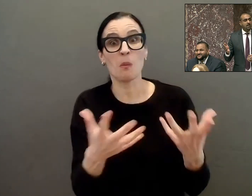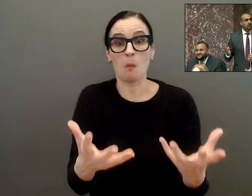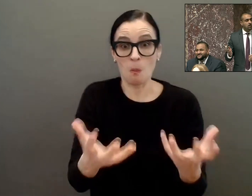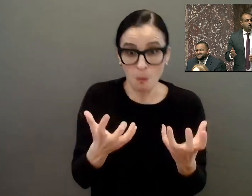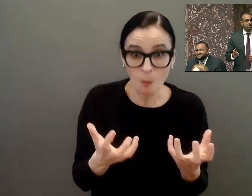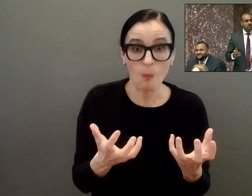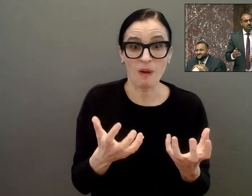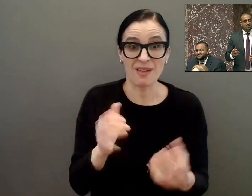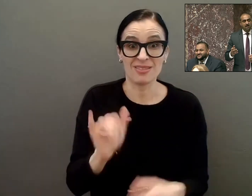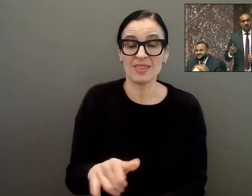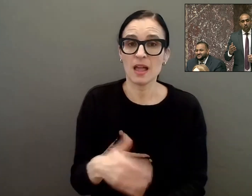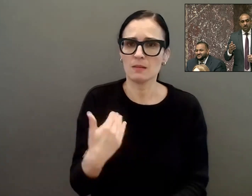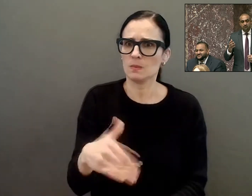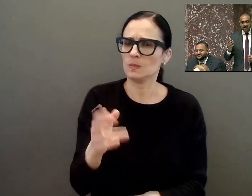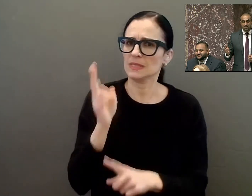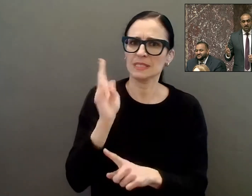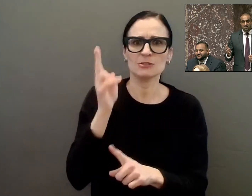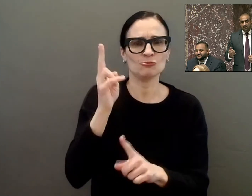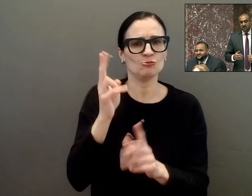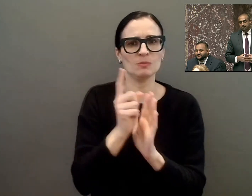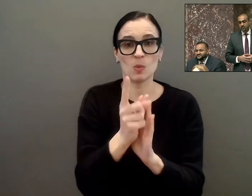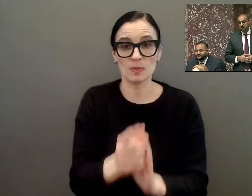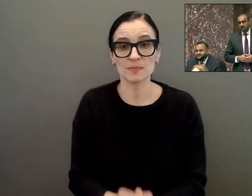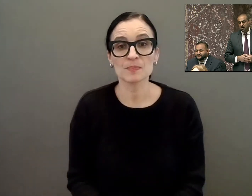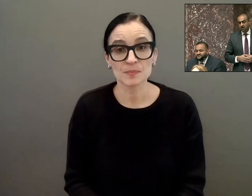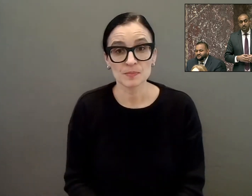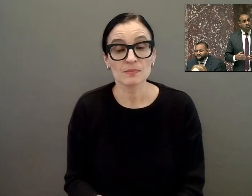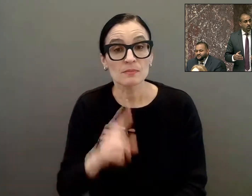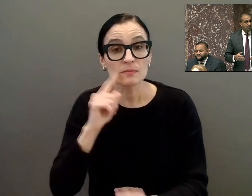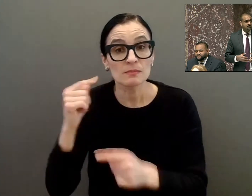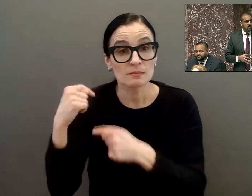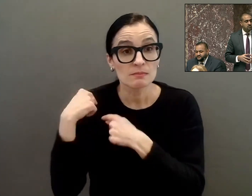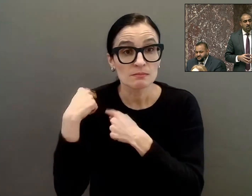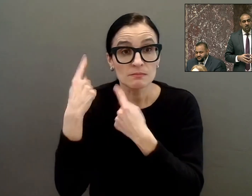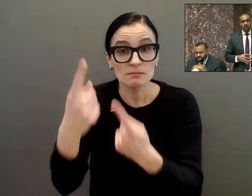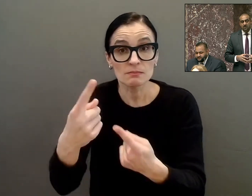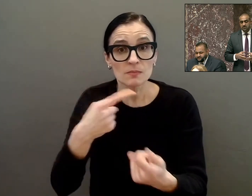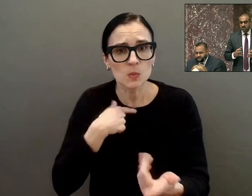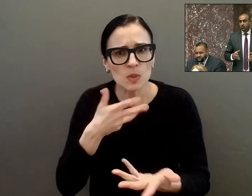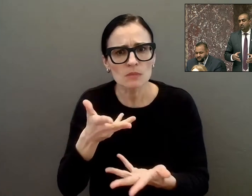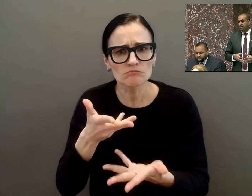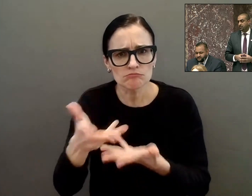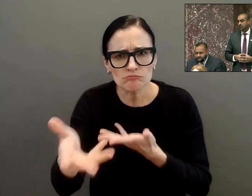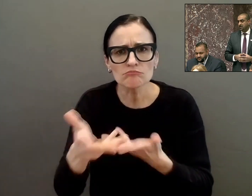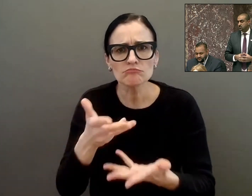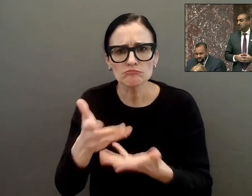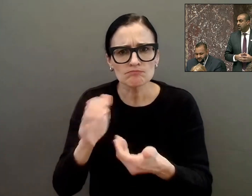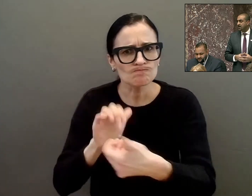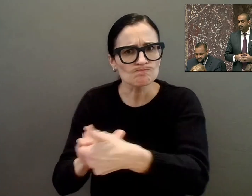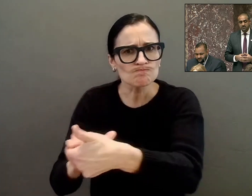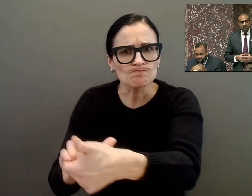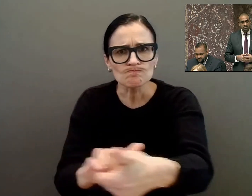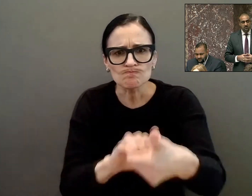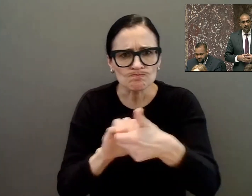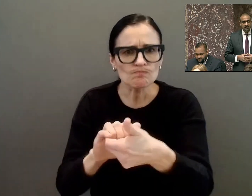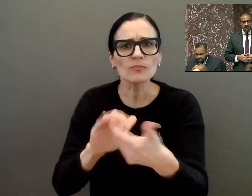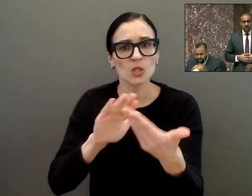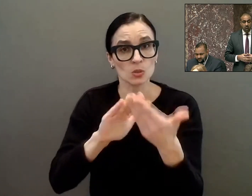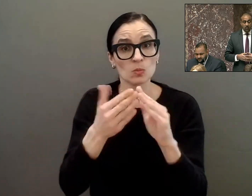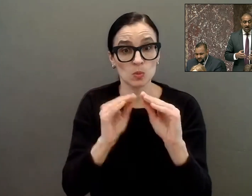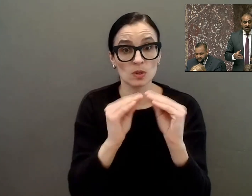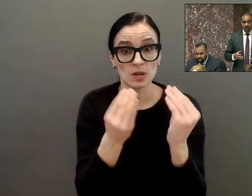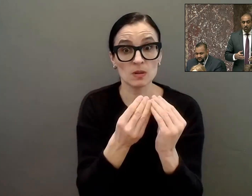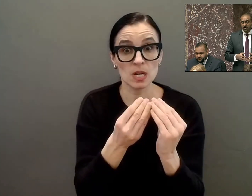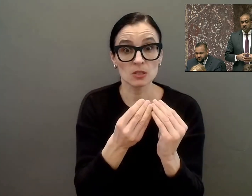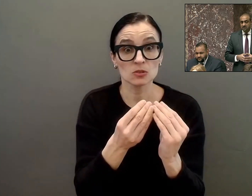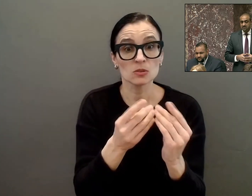been working closely with many community organizations on the ground to support people in Chilliwack in particular.